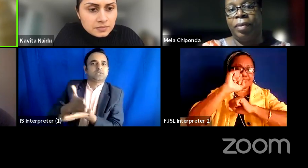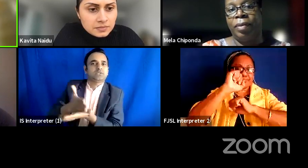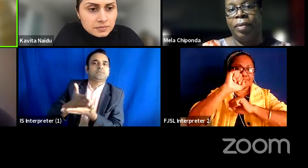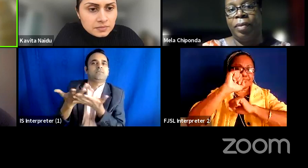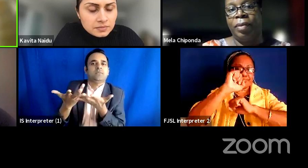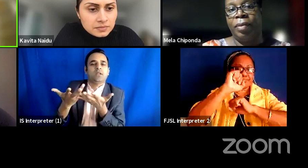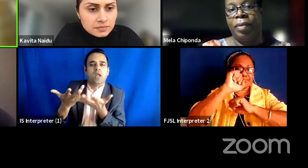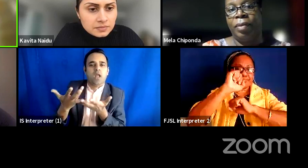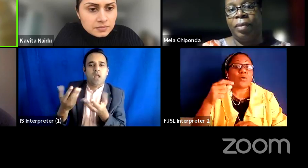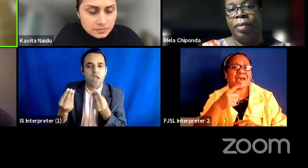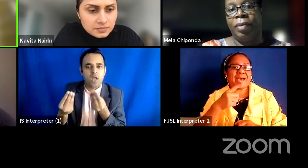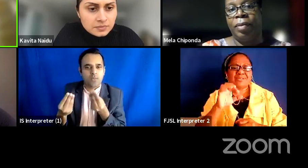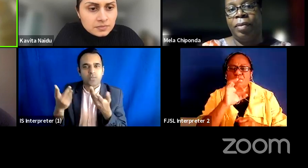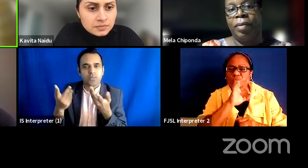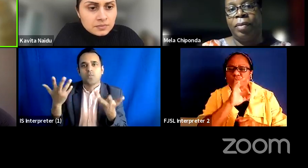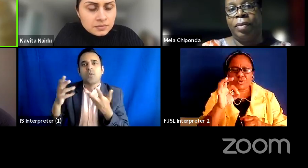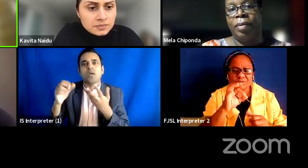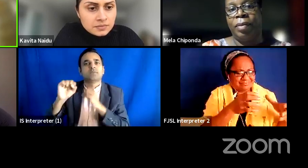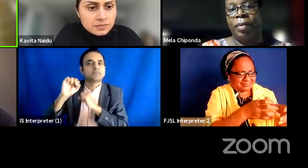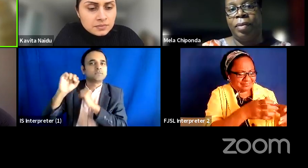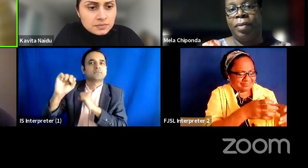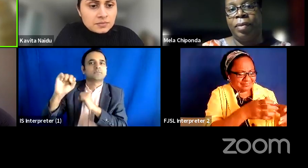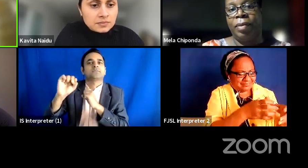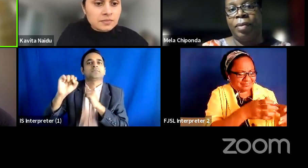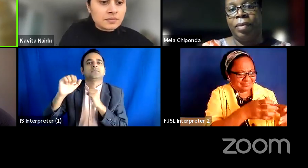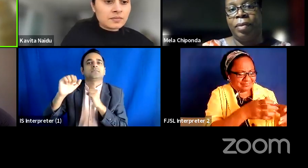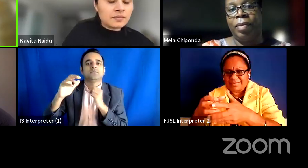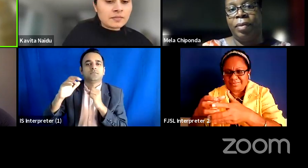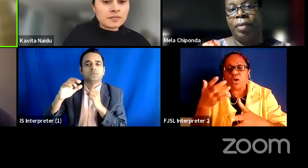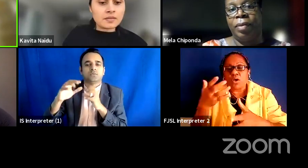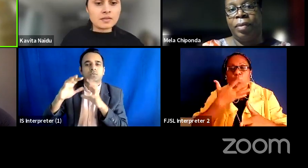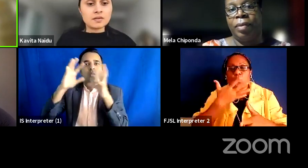global resistance to the system.